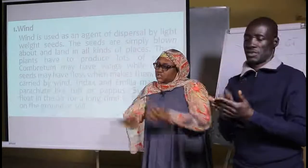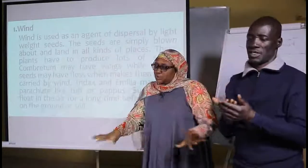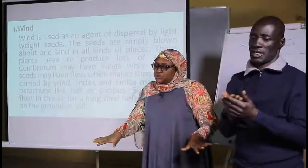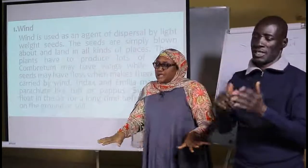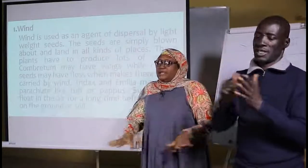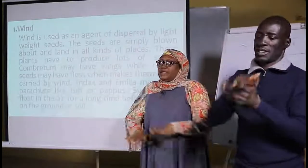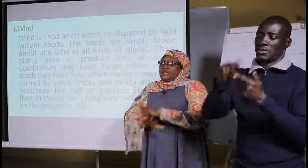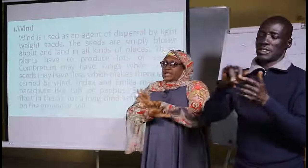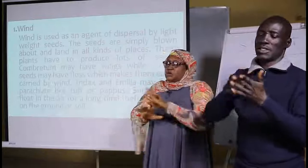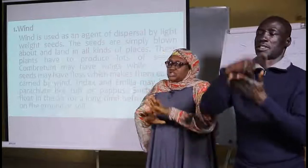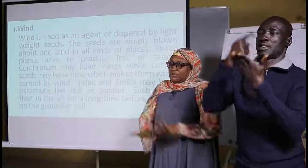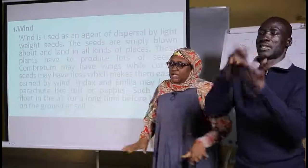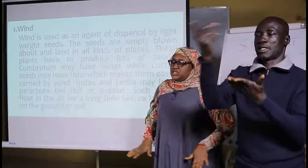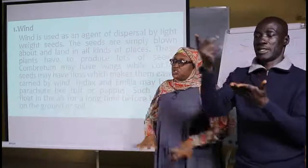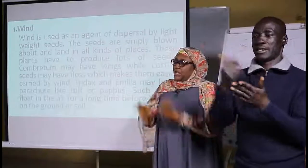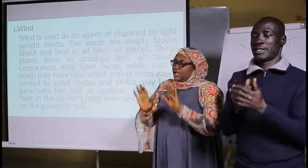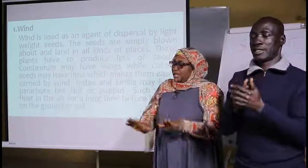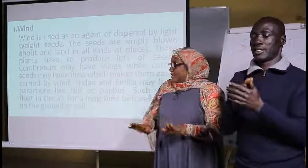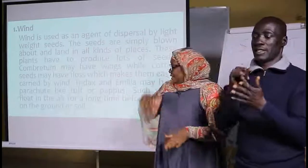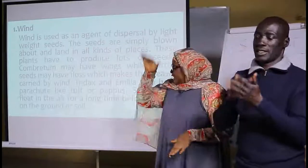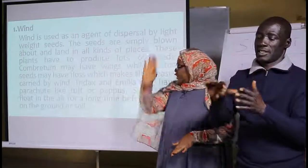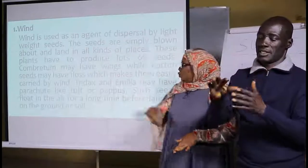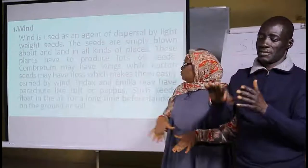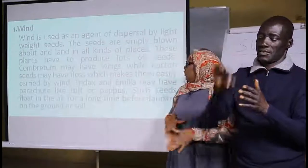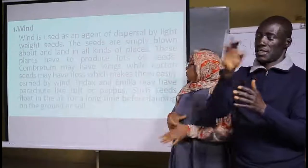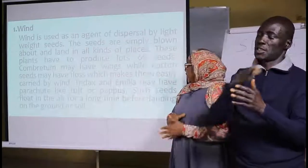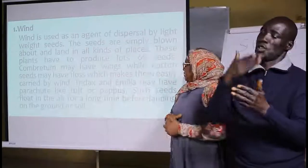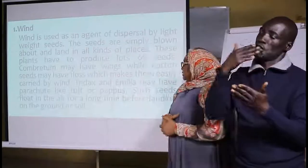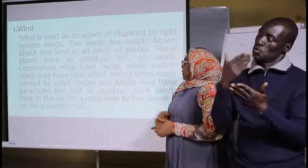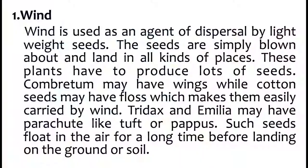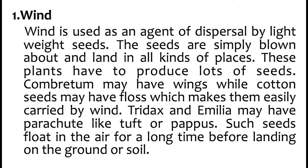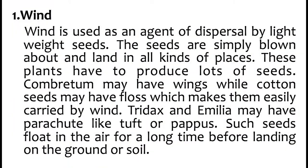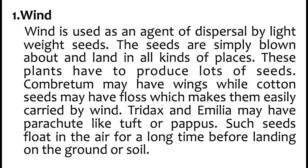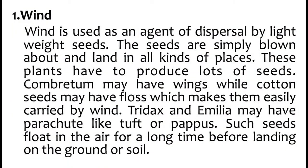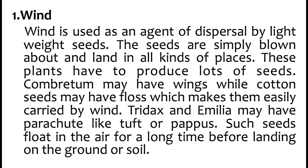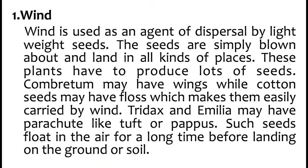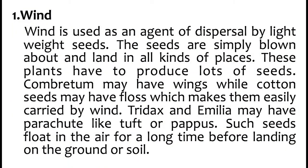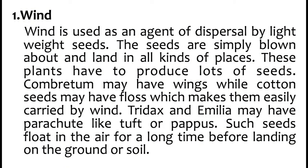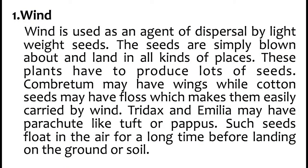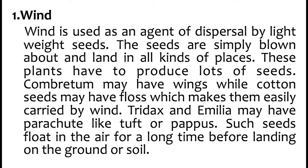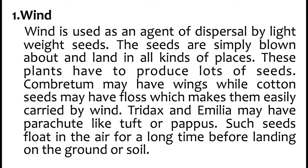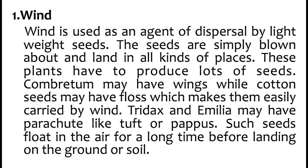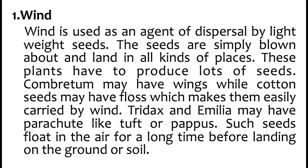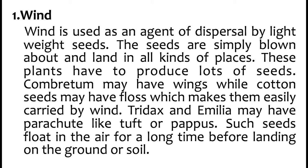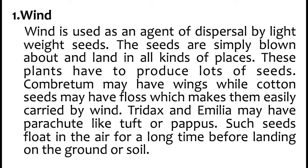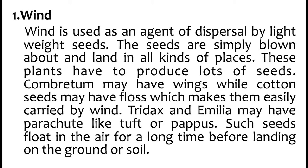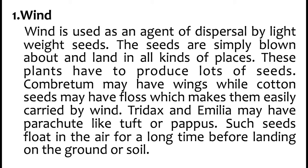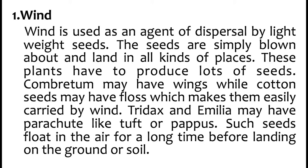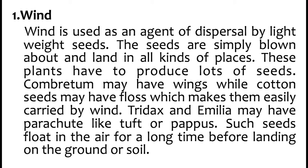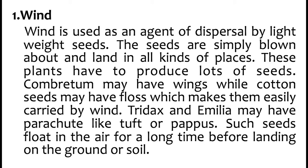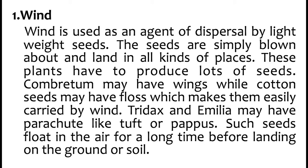finds a suitable soil, it now germinates into a new plant. An example, we have a plant which we